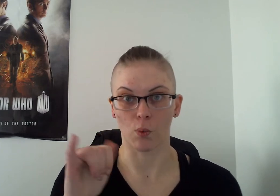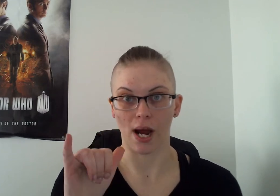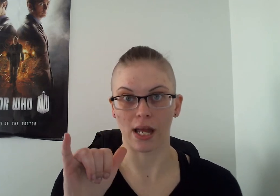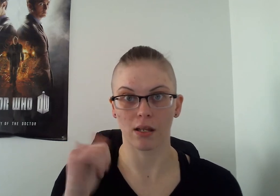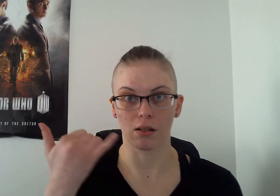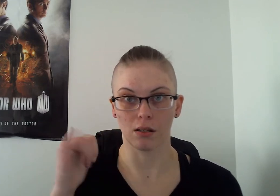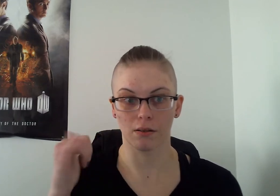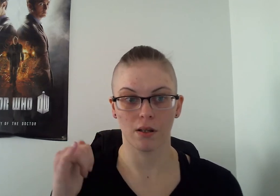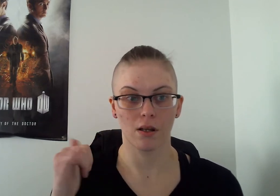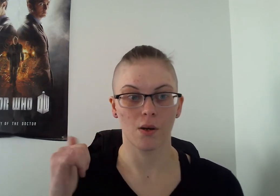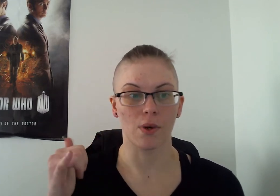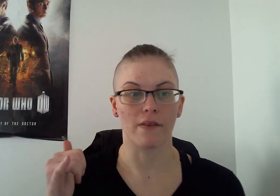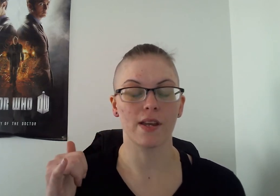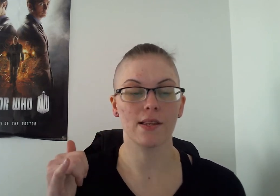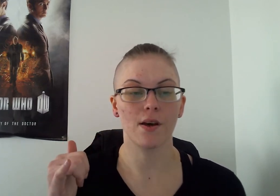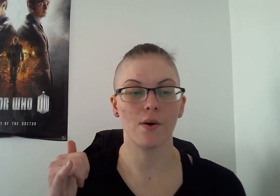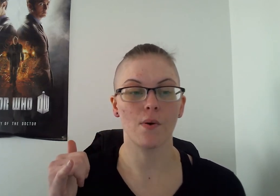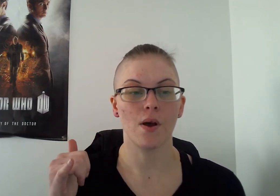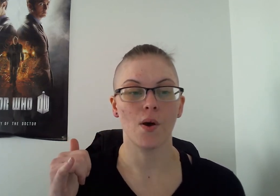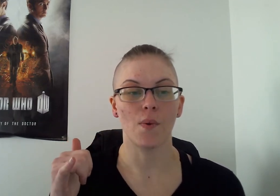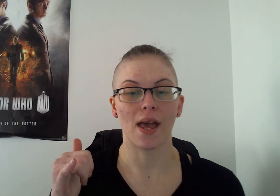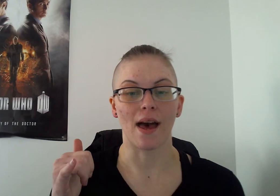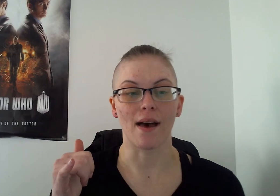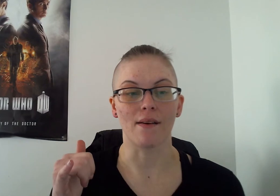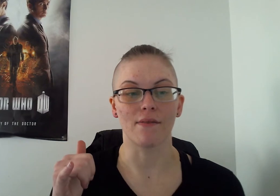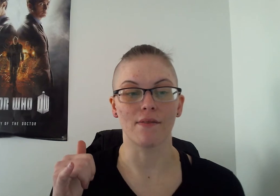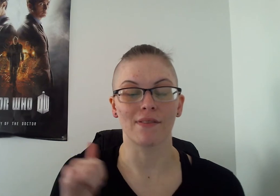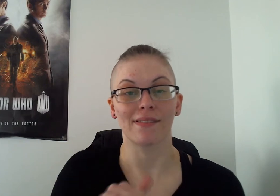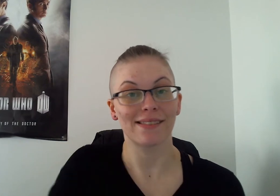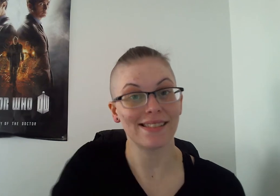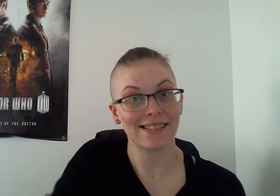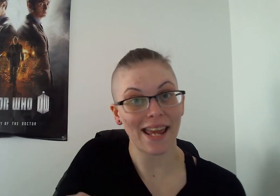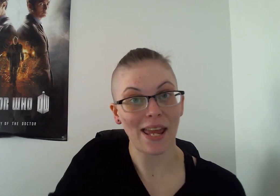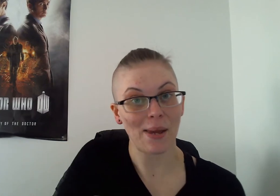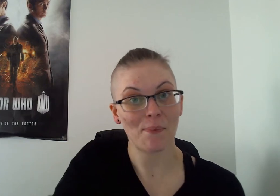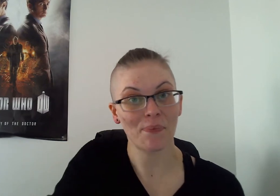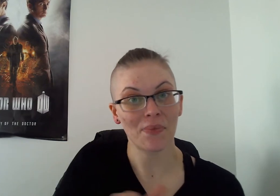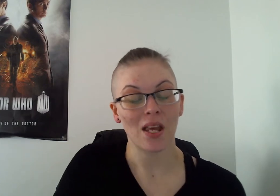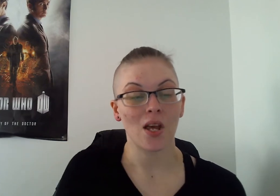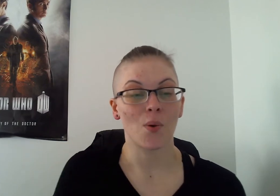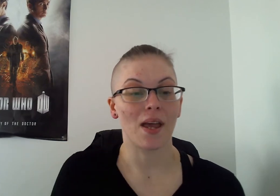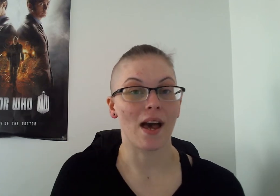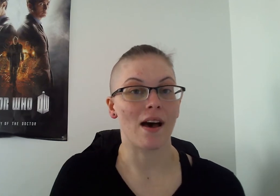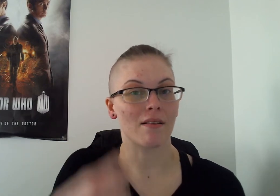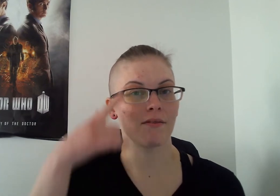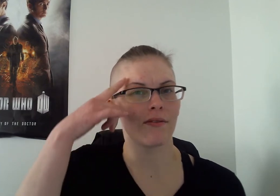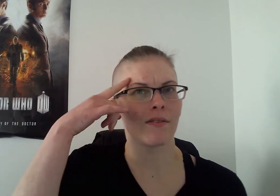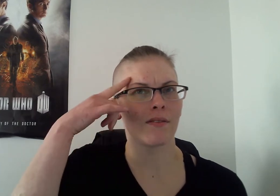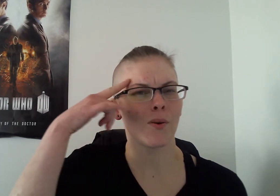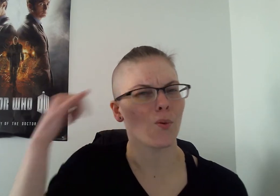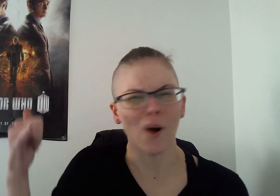Y. We have yellow, we have same, we have